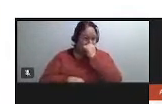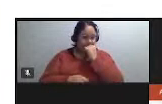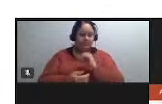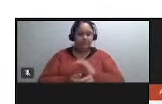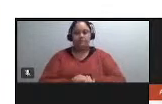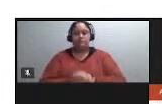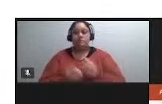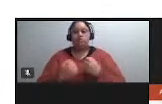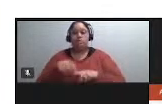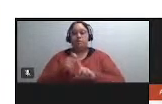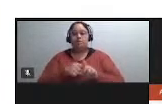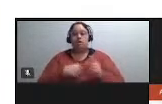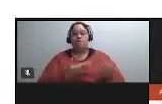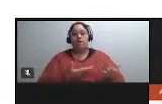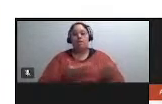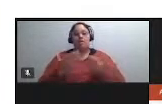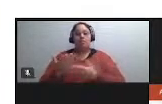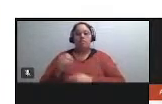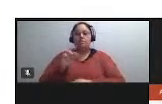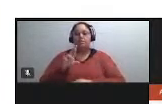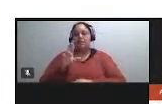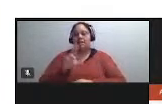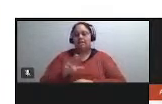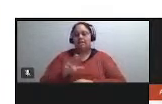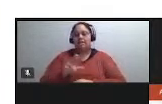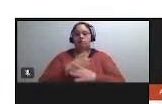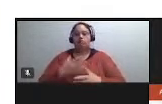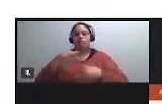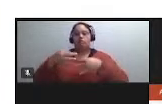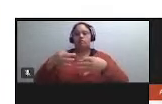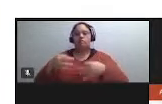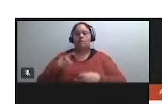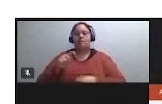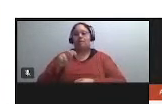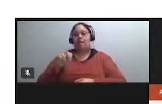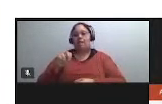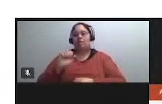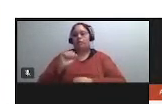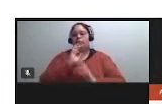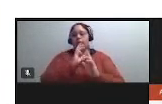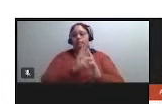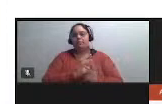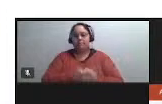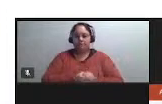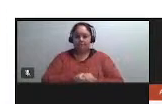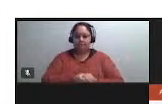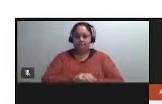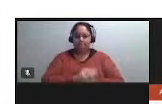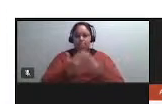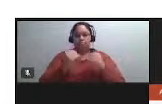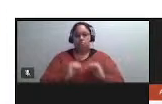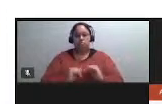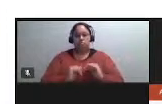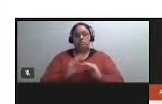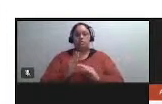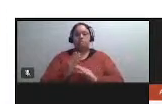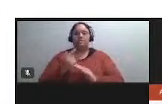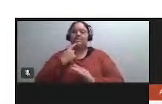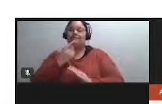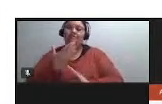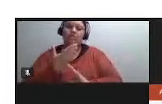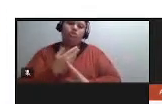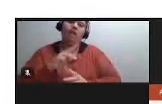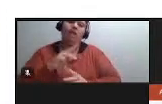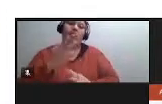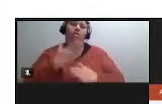engagements. Chairperson, I'm now going to hand over to Mr. Retief to start with the Tetanati report. And then, as I had previously indicated, the other